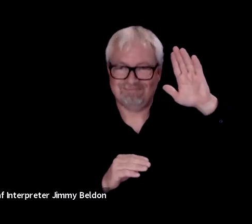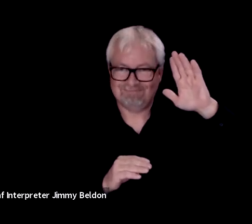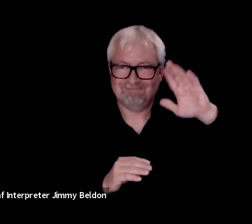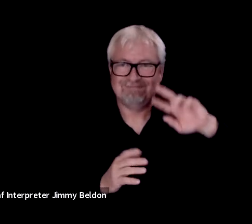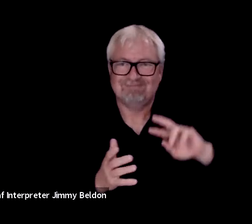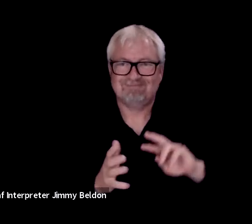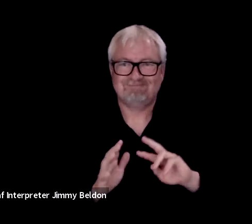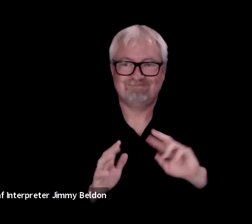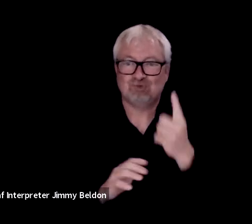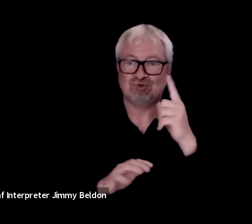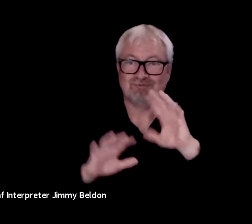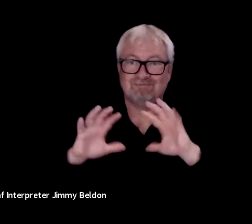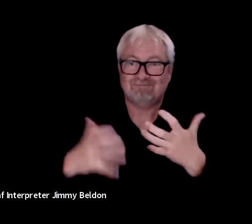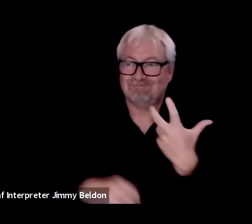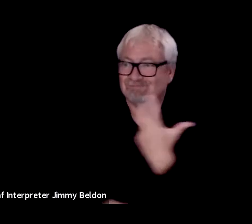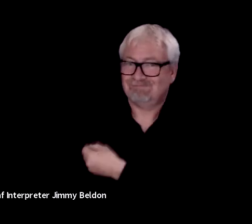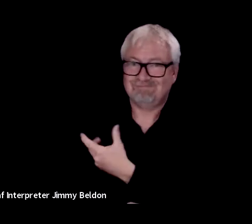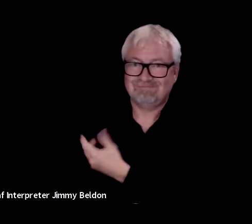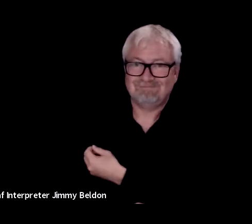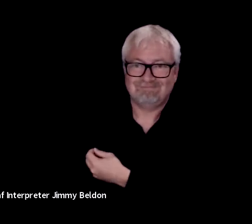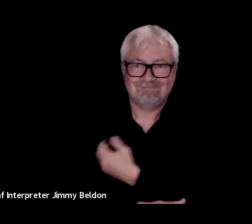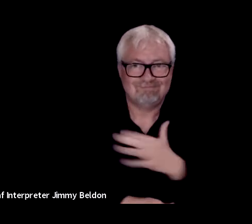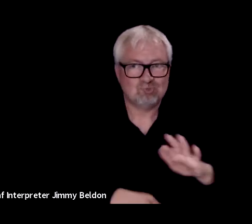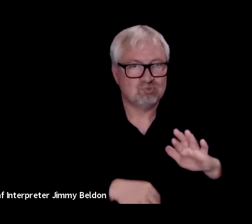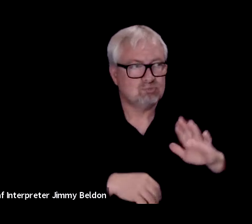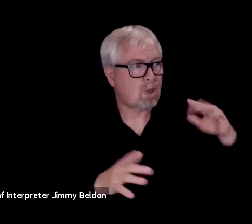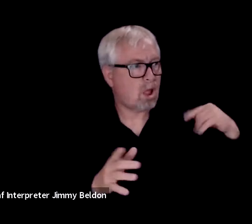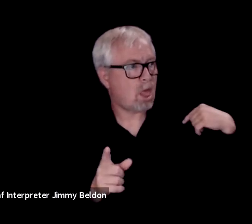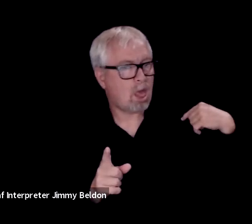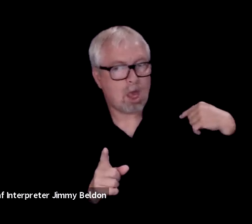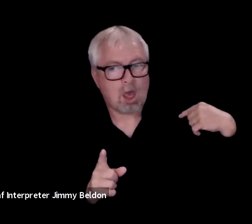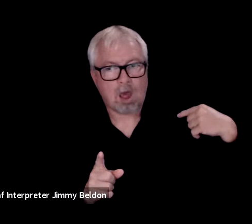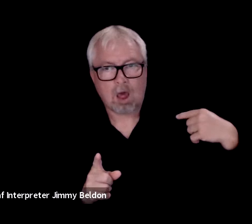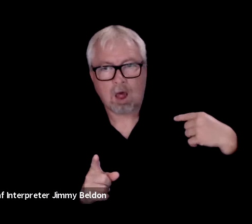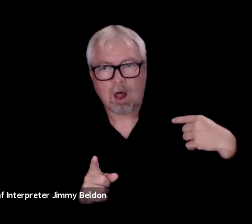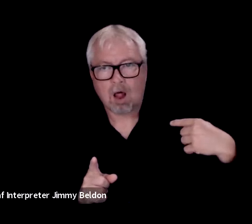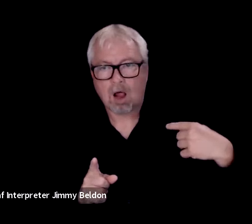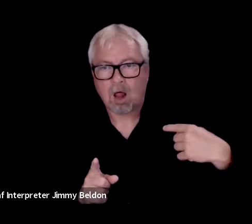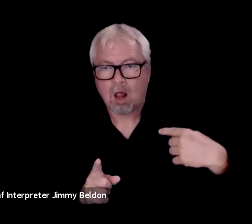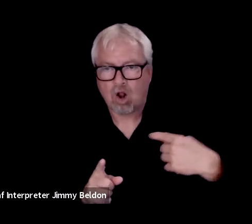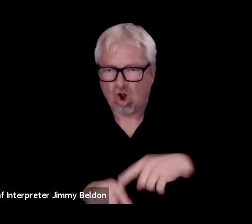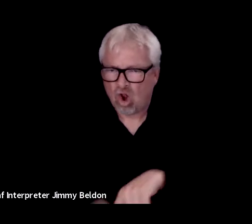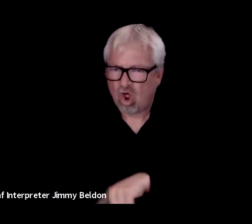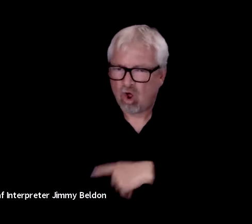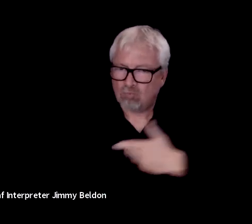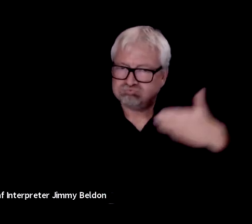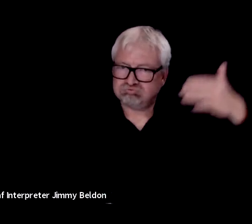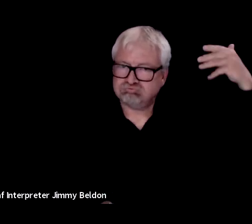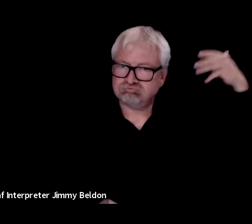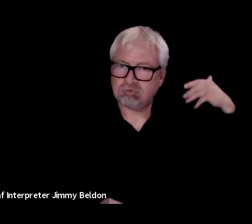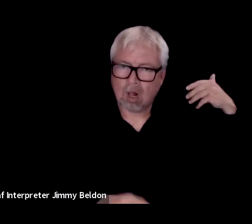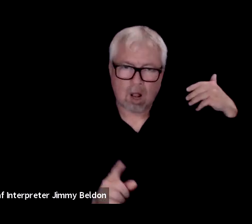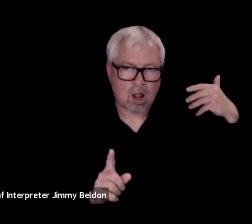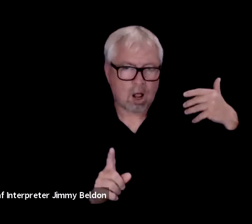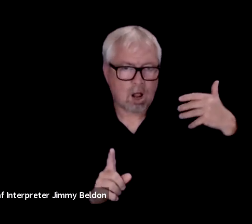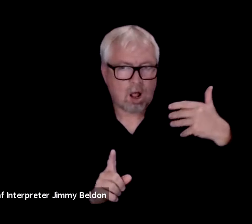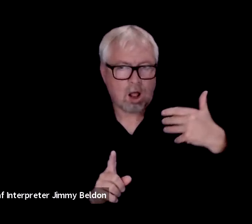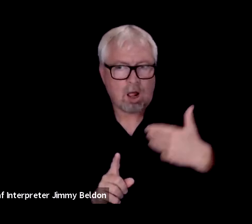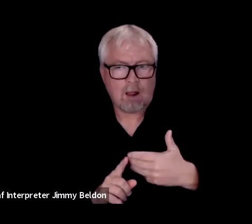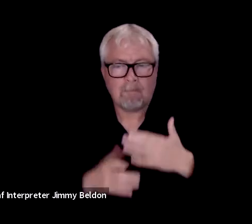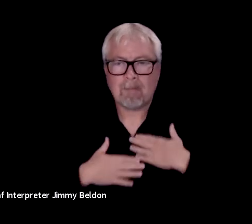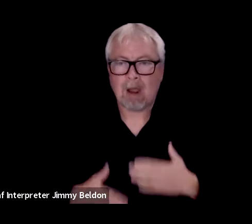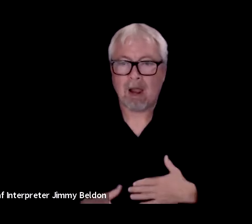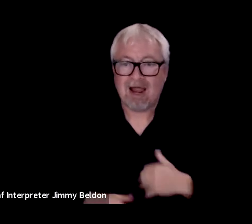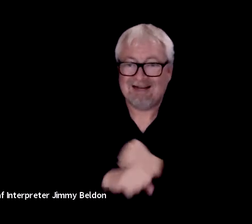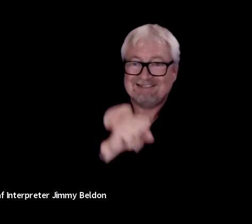we're eagerly awaiting these data from the FDA and CDC on at what intervals boosters will